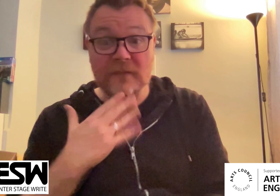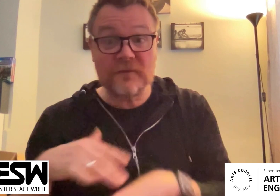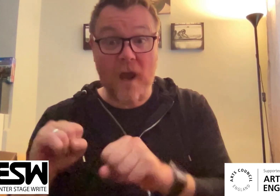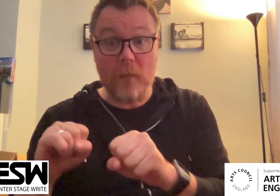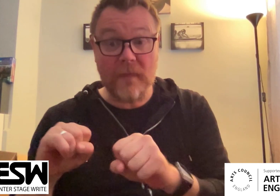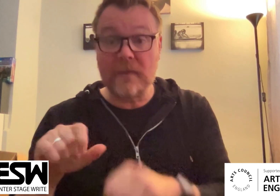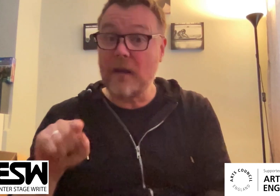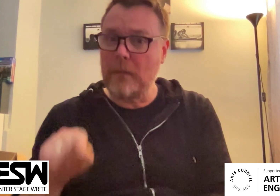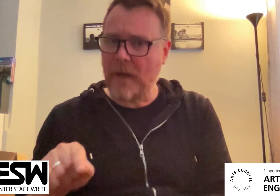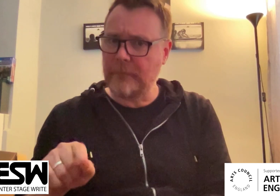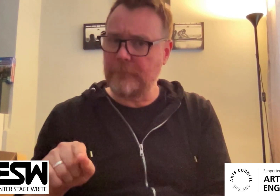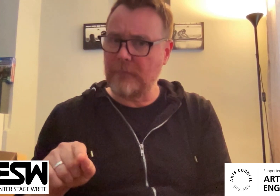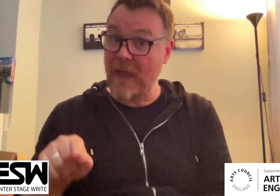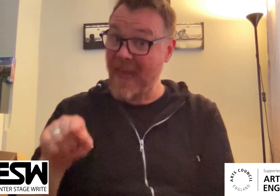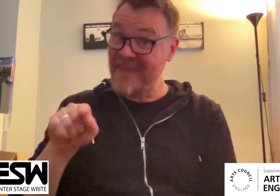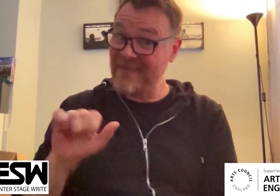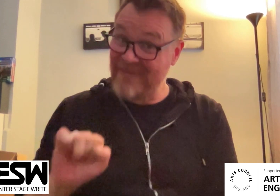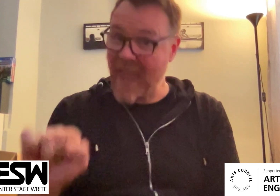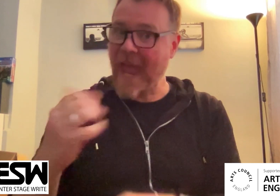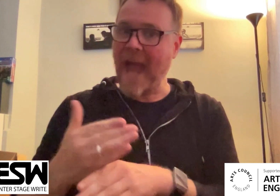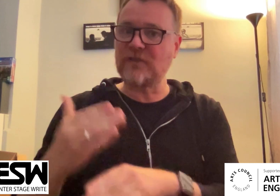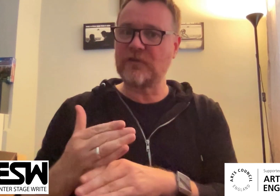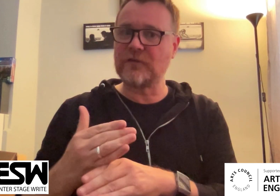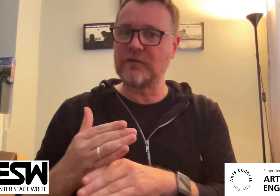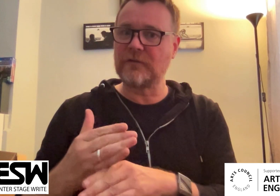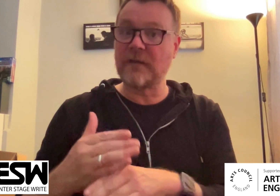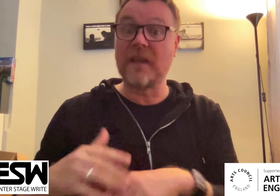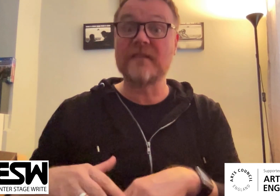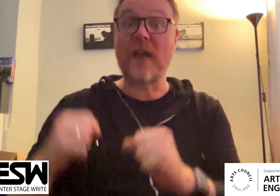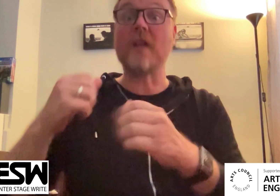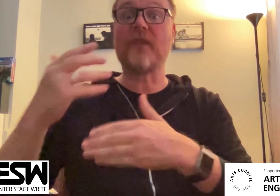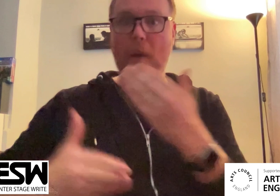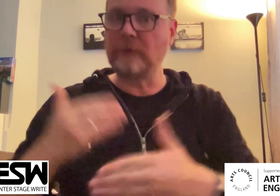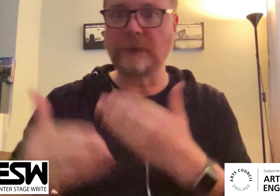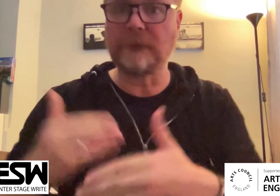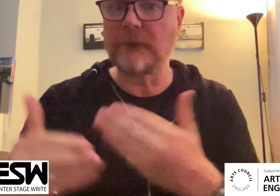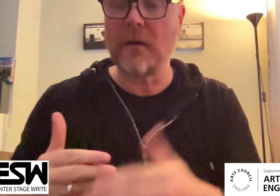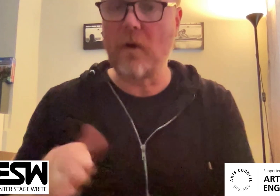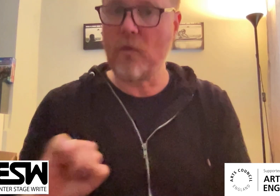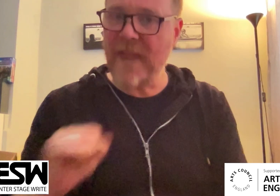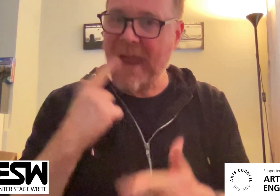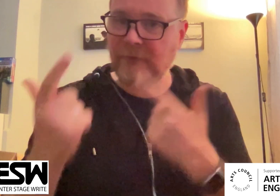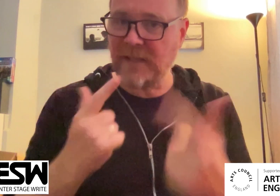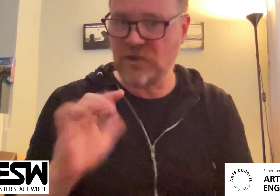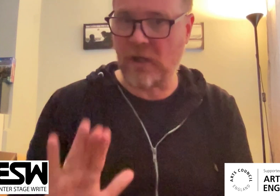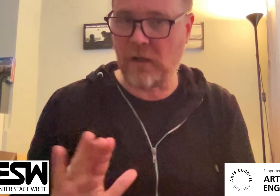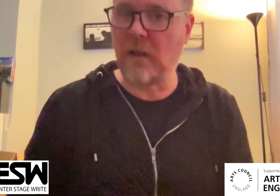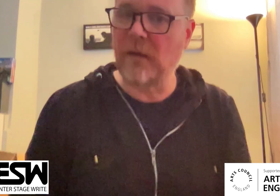dull to begin with, but they do an action which starts the whole